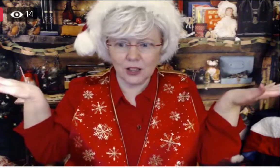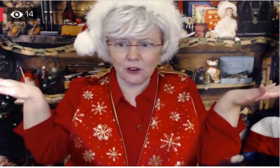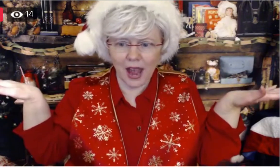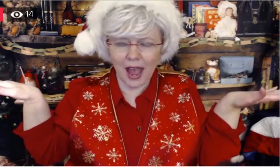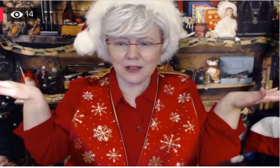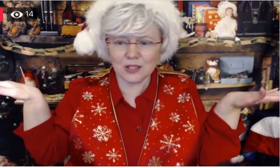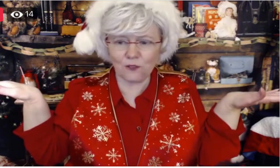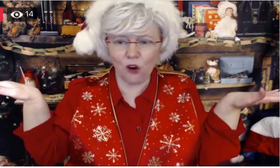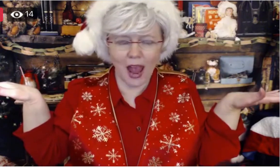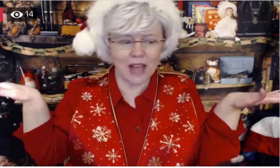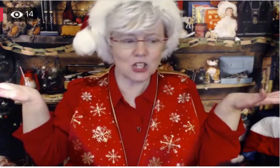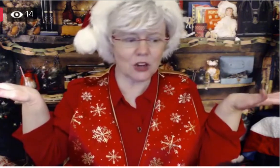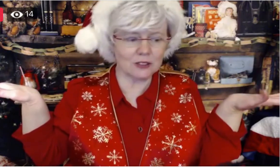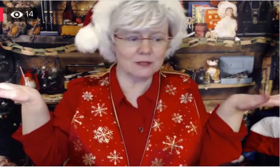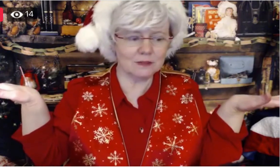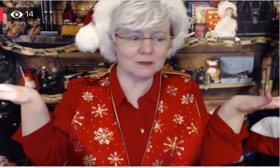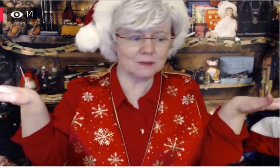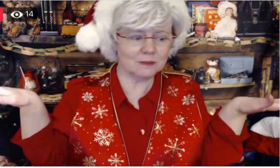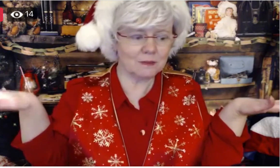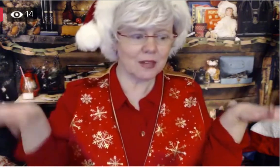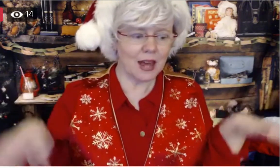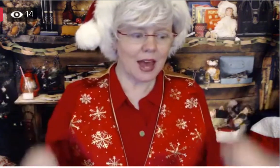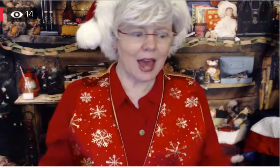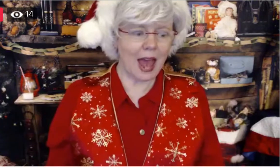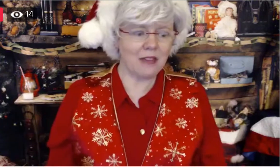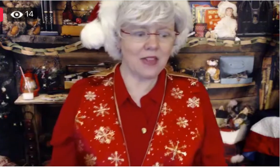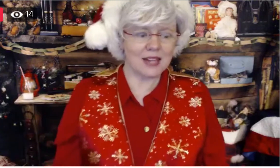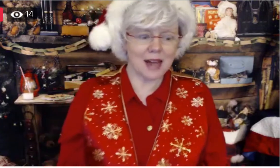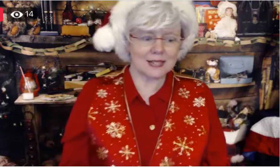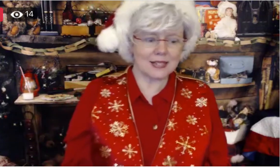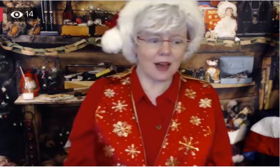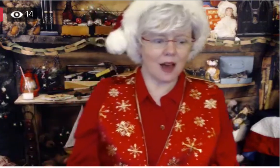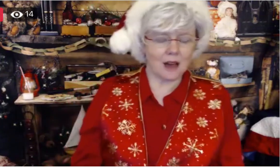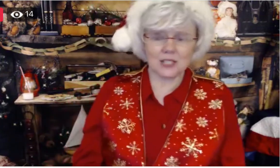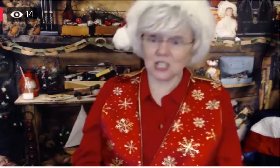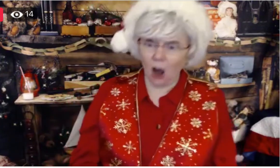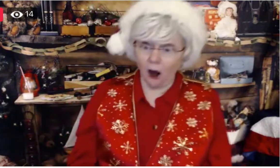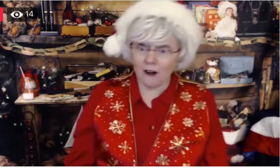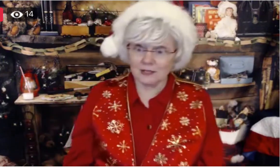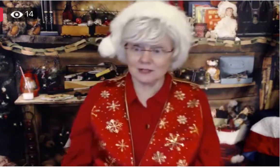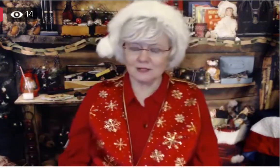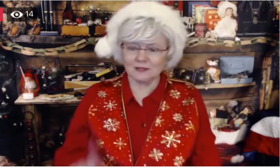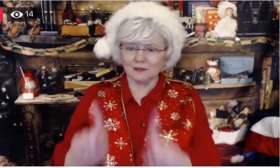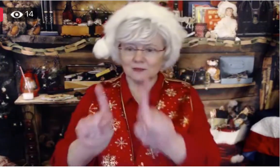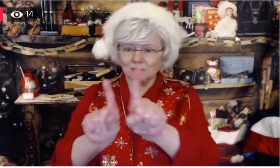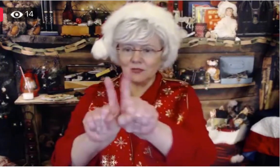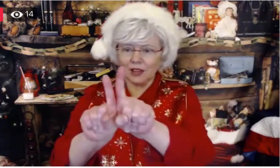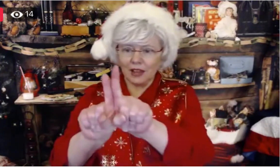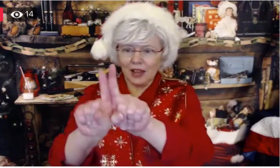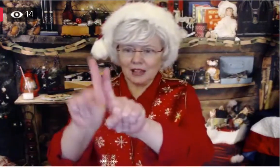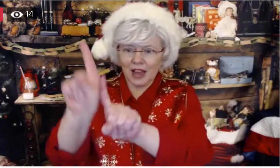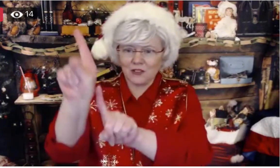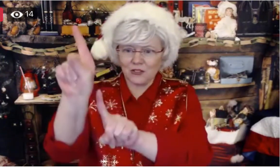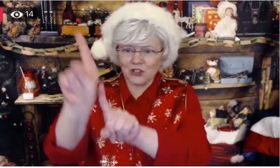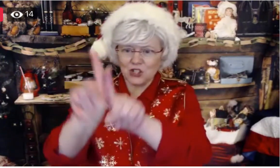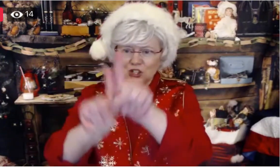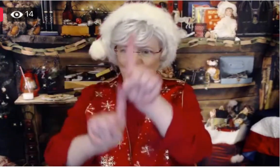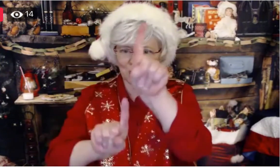your hands for angel. And then star, like the